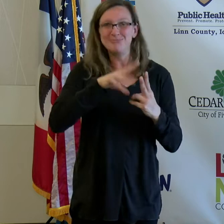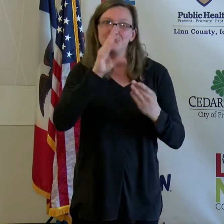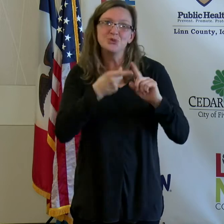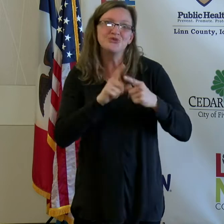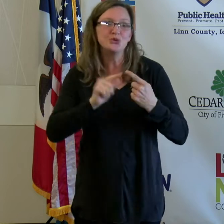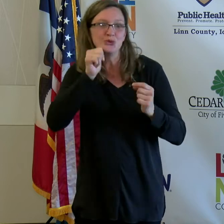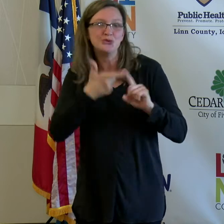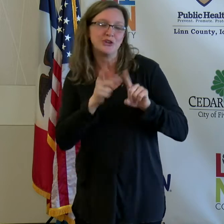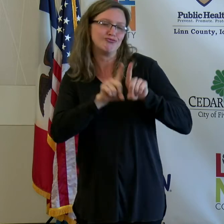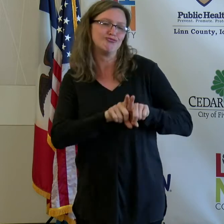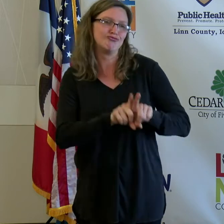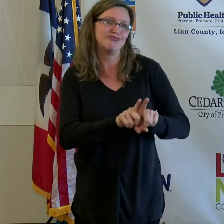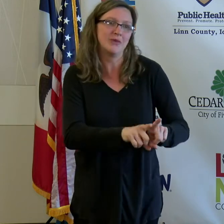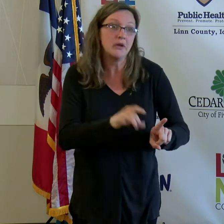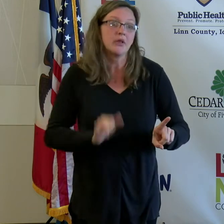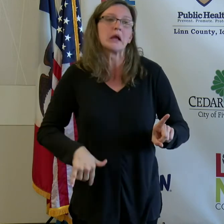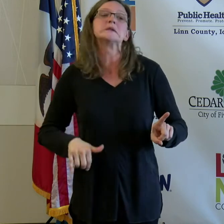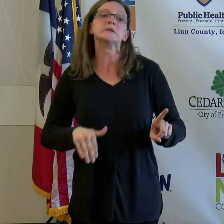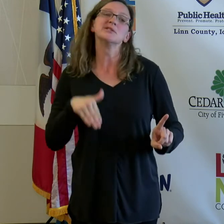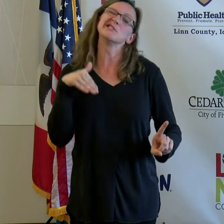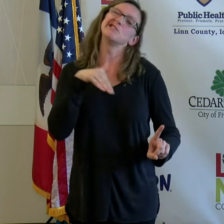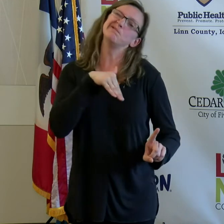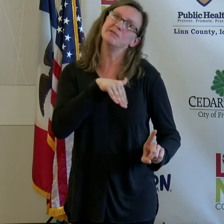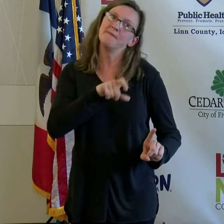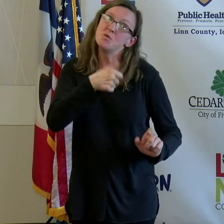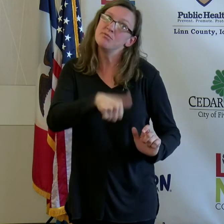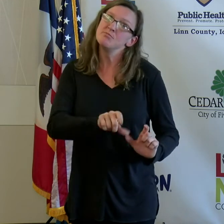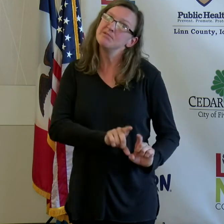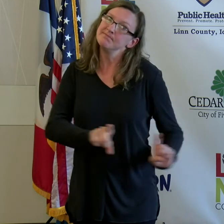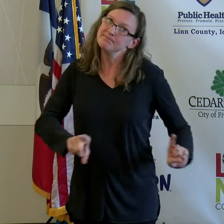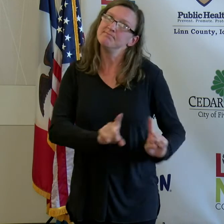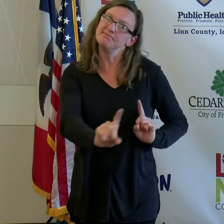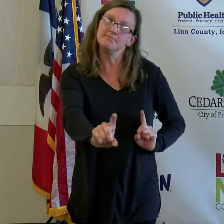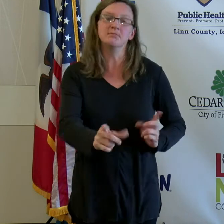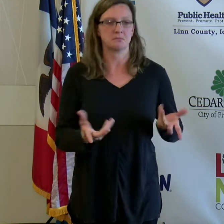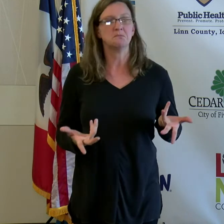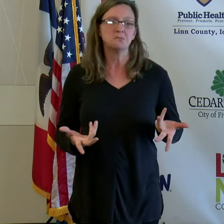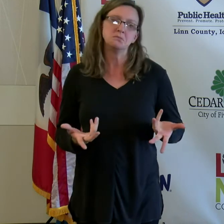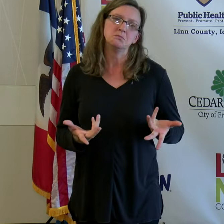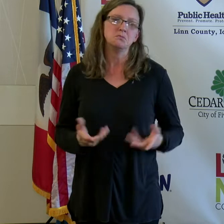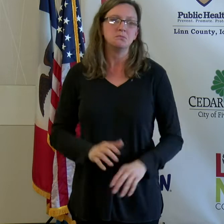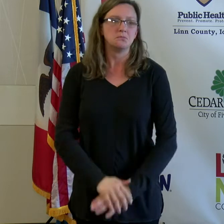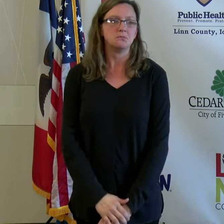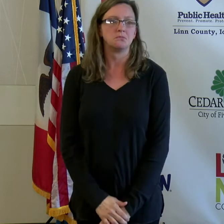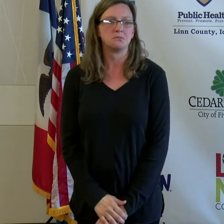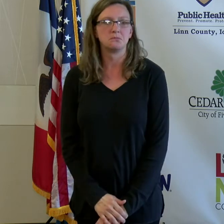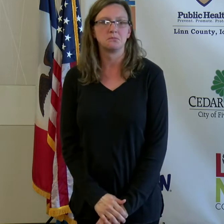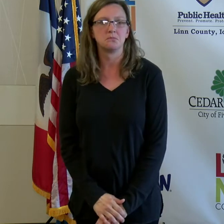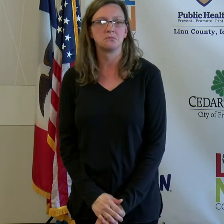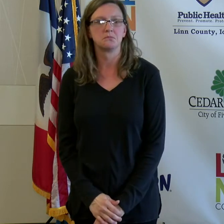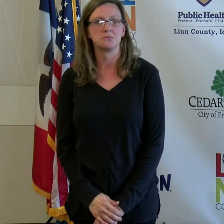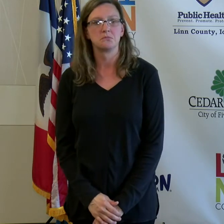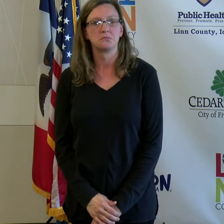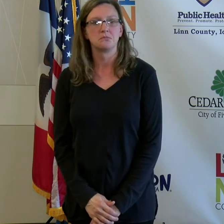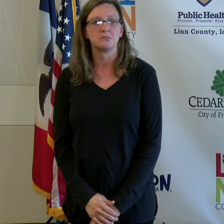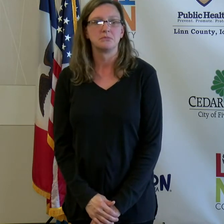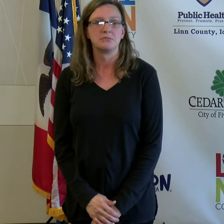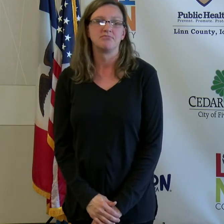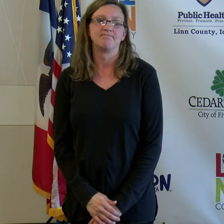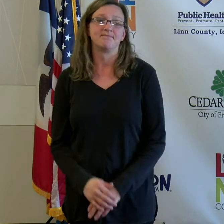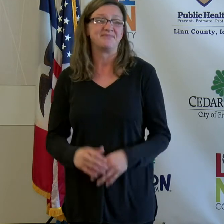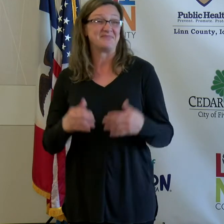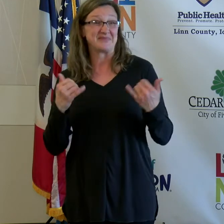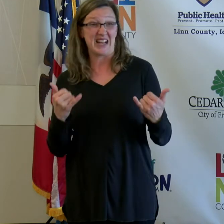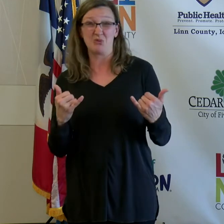This is a public health emergency. The restrictions in the proclamation are being done for the health of each person who lives